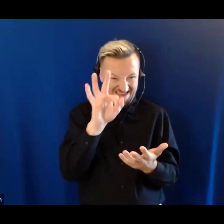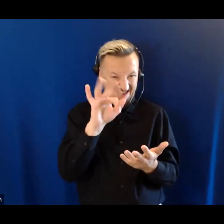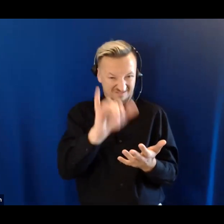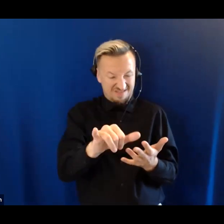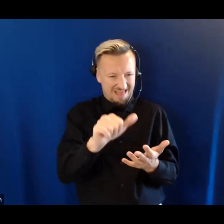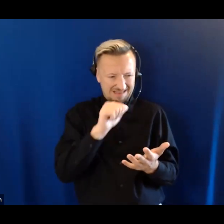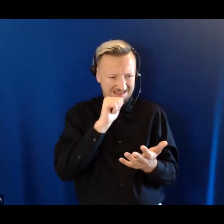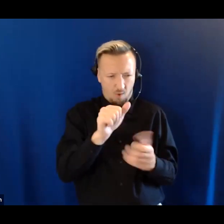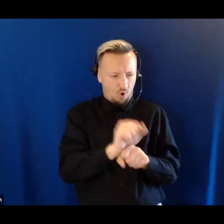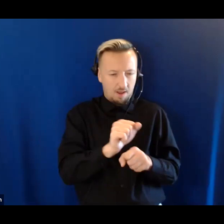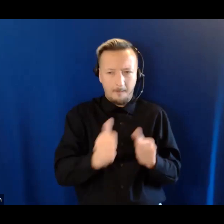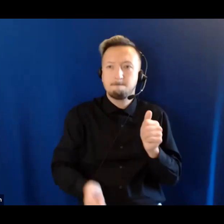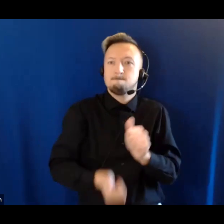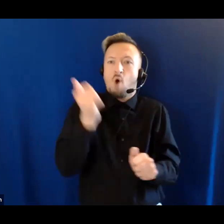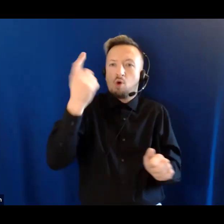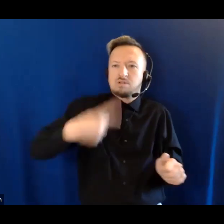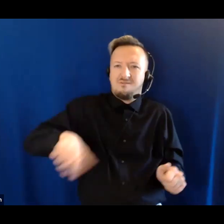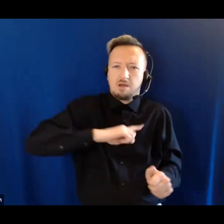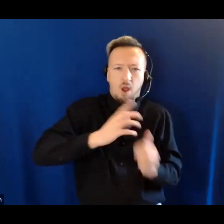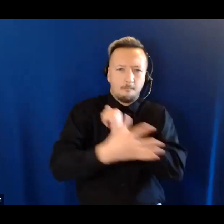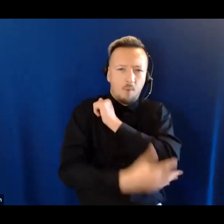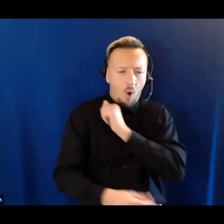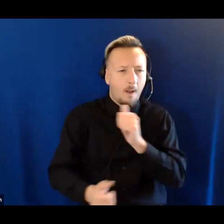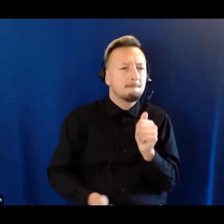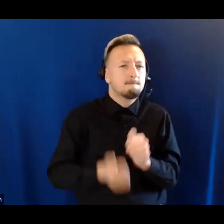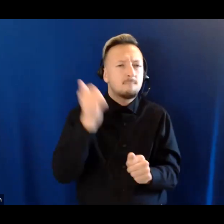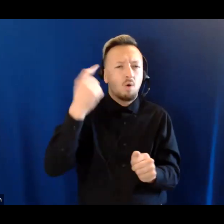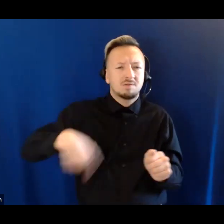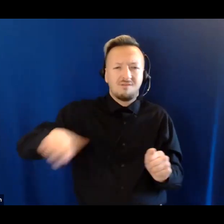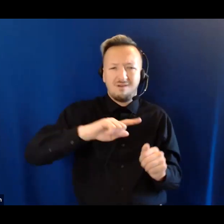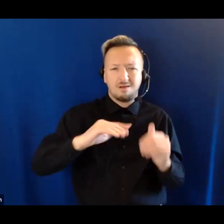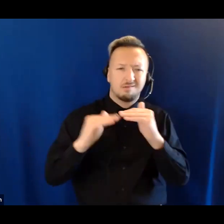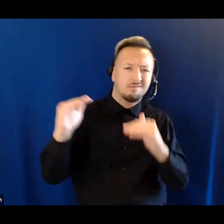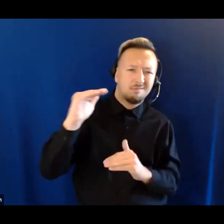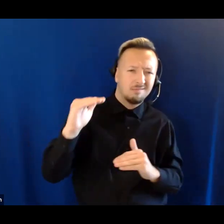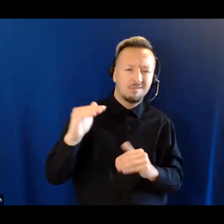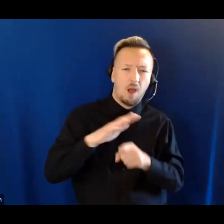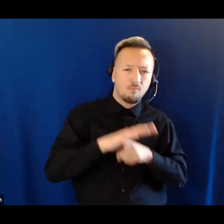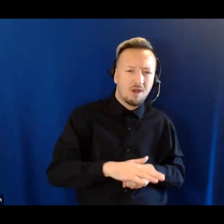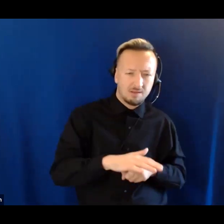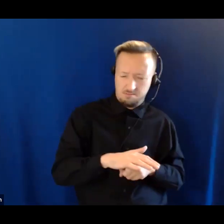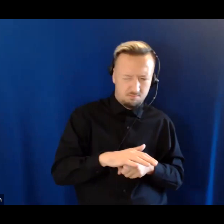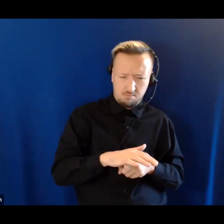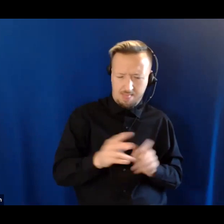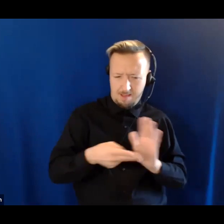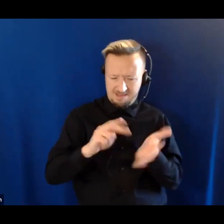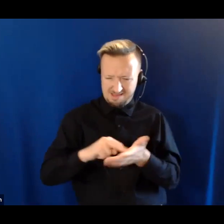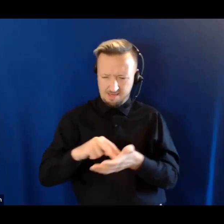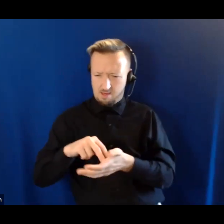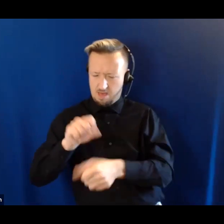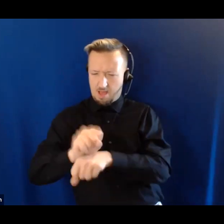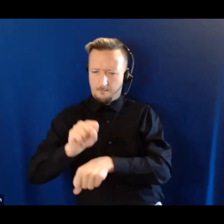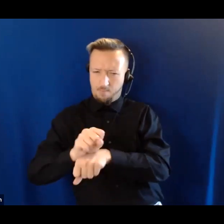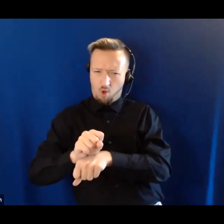poor and the majority of us are disenfranchised, then we have to reconstruct how we're actually doing employment rather than just saying we want to